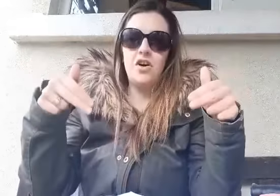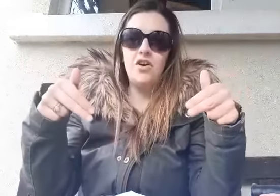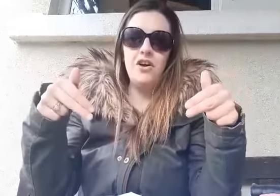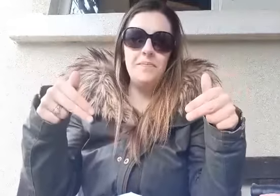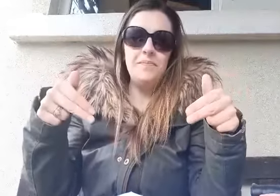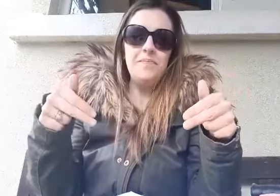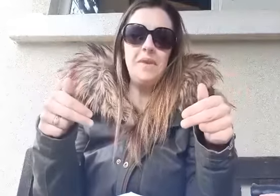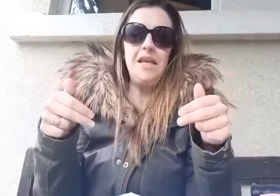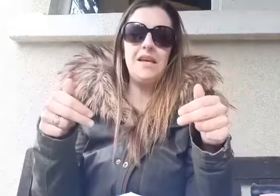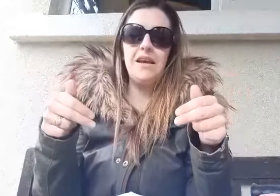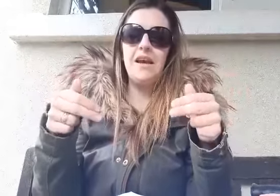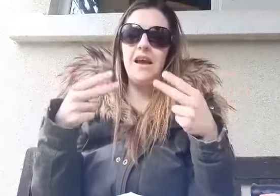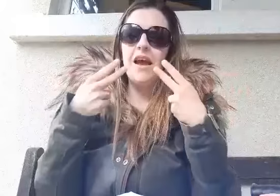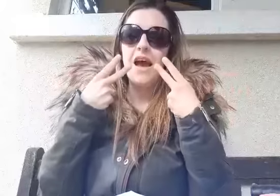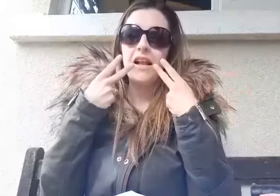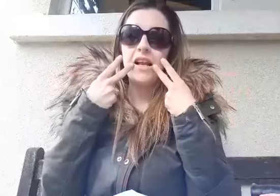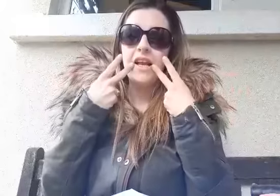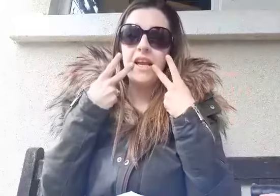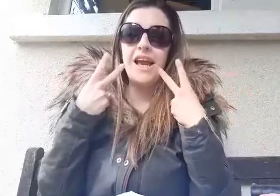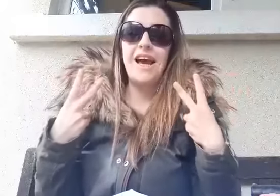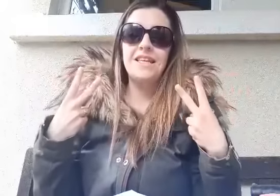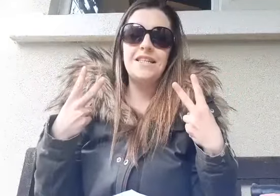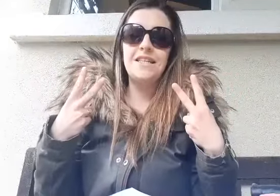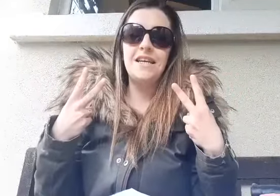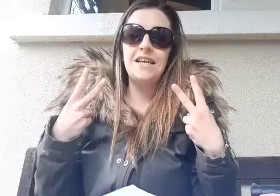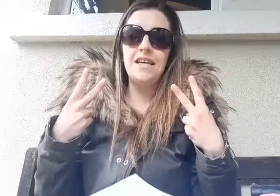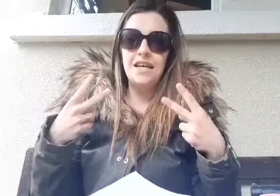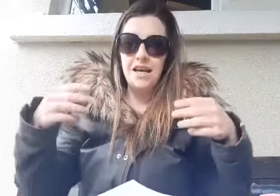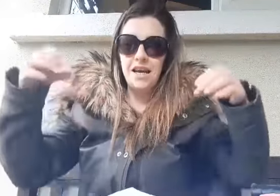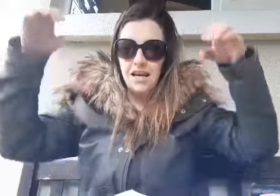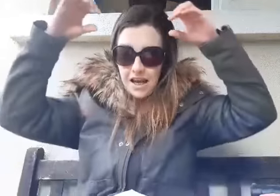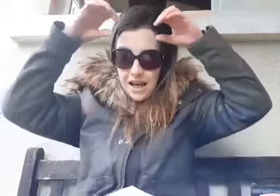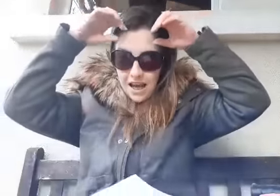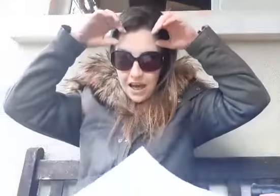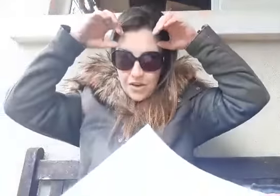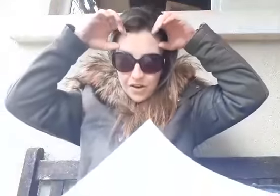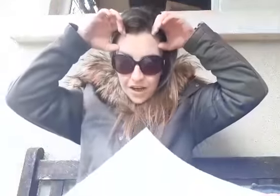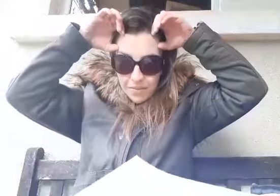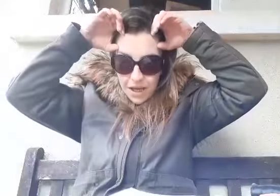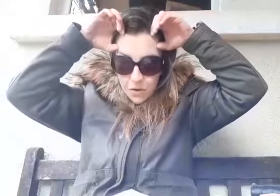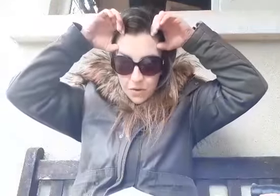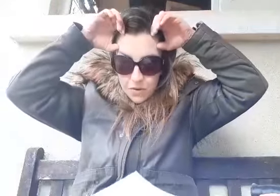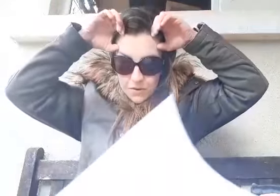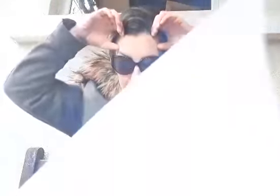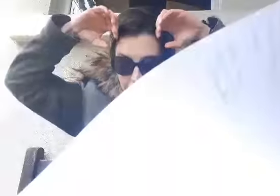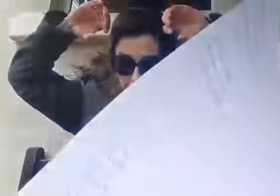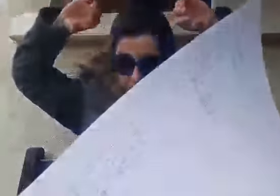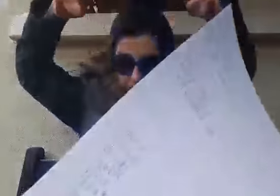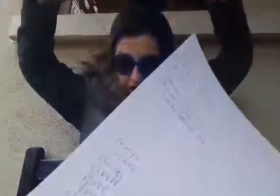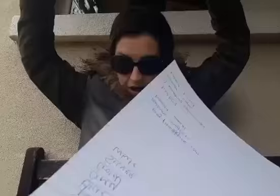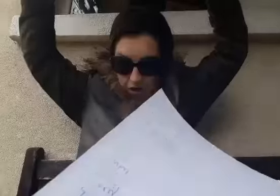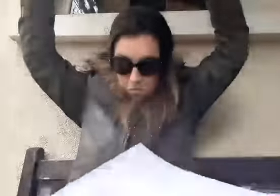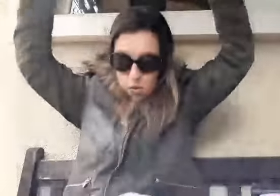dog and cat and then a cow. You've got to get your big horns for a cow.